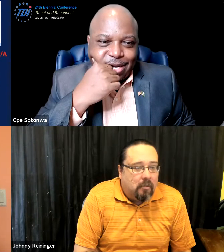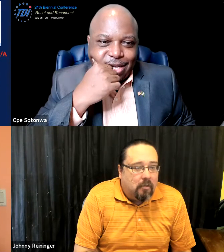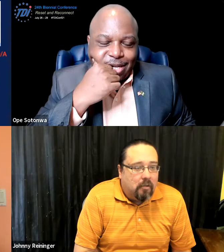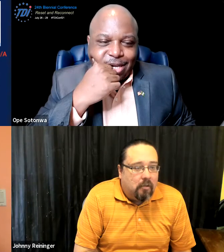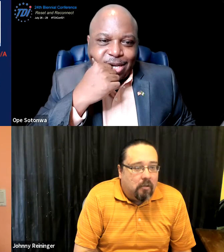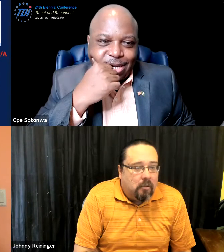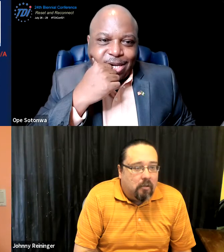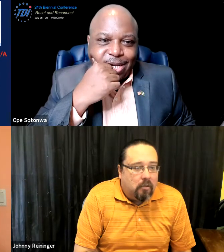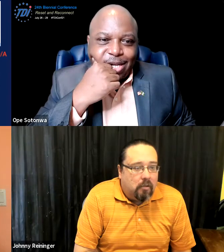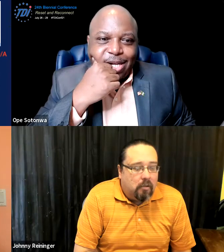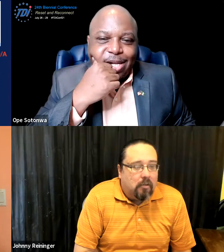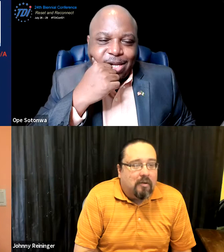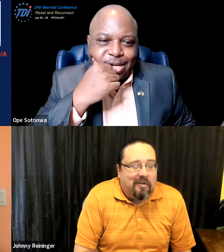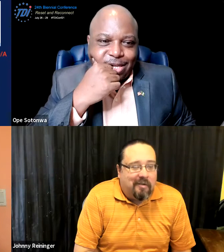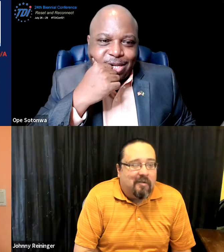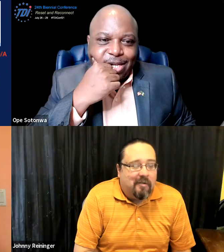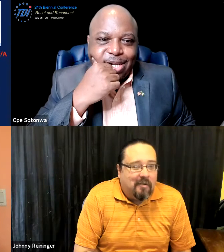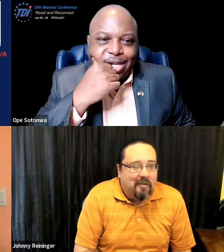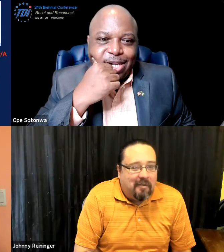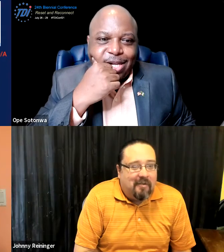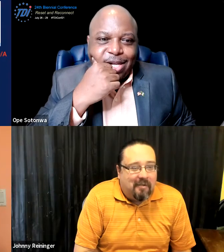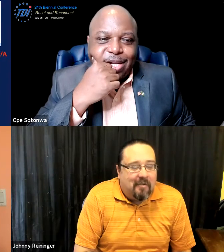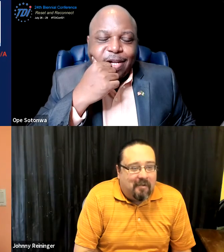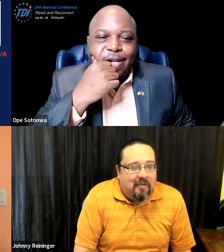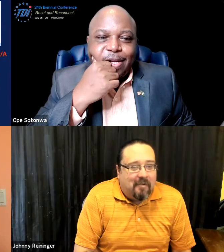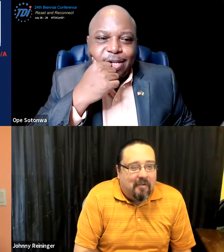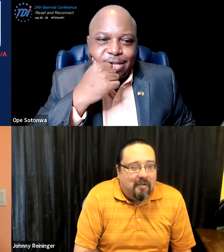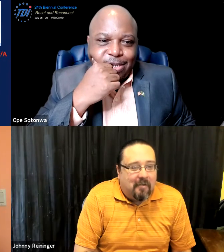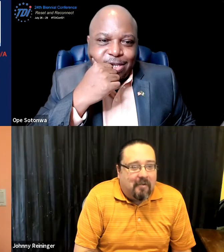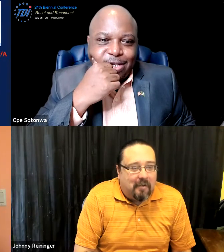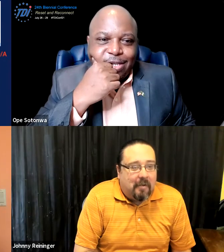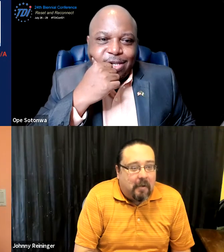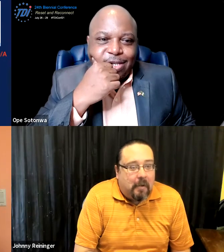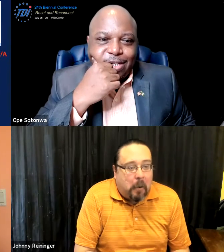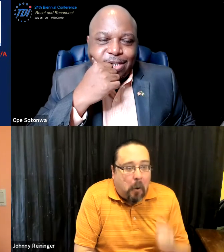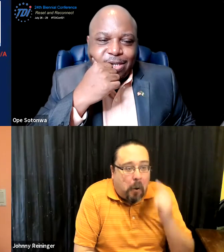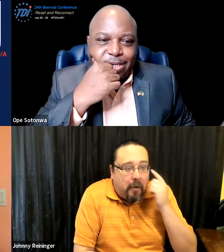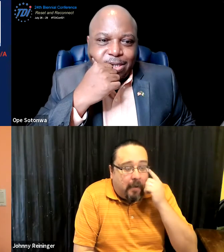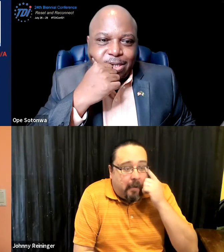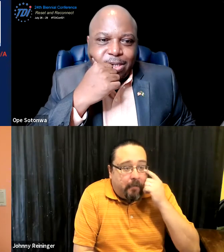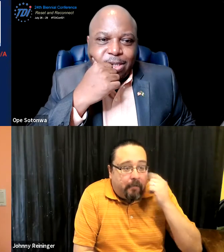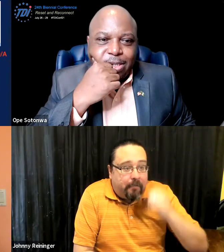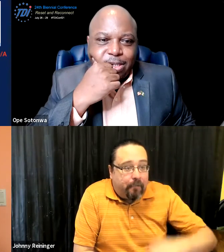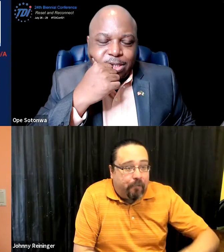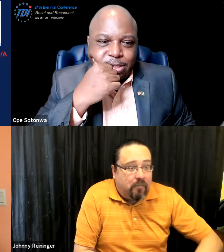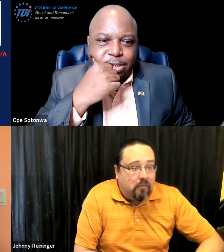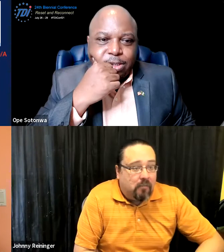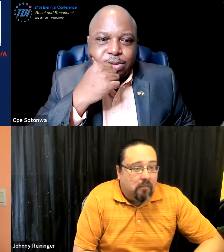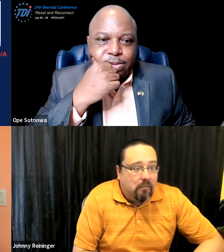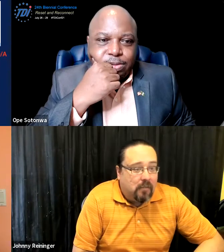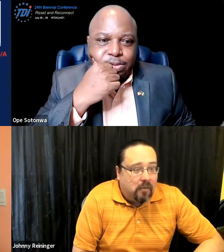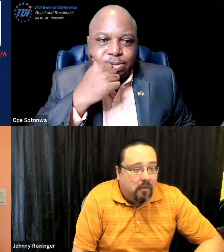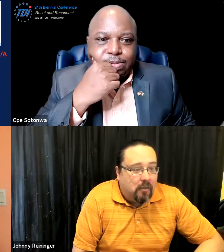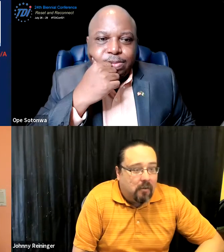I remember talking to my dad, and my parents didn't know English. So there was all this information. They didn't know how much they would have to pay. They